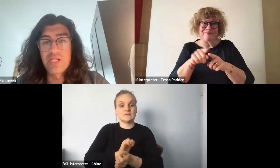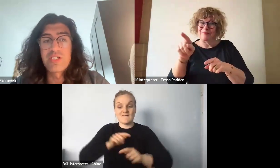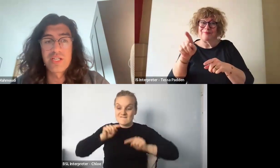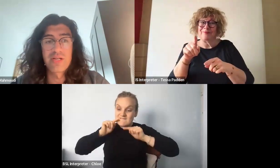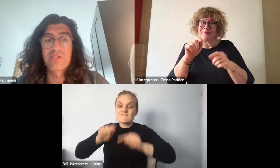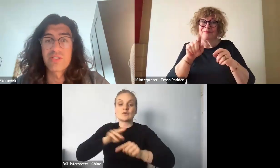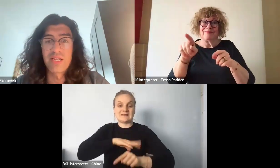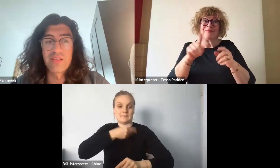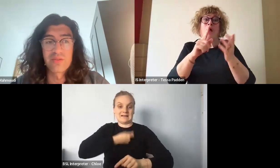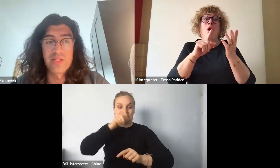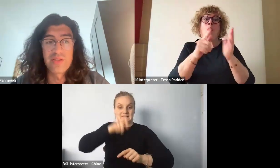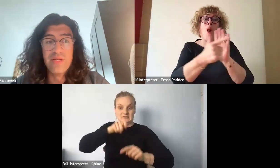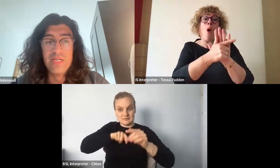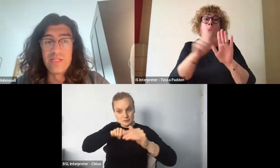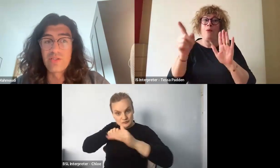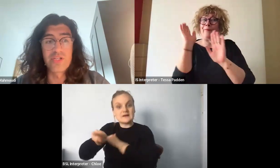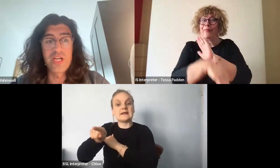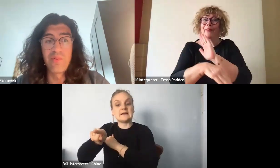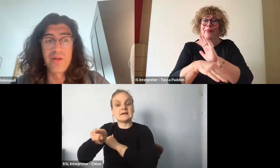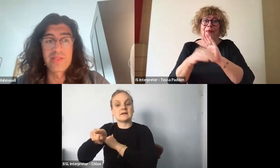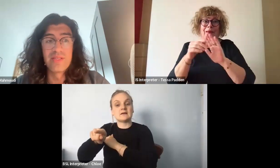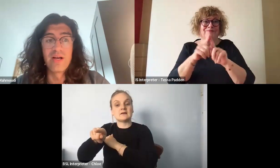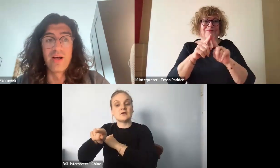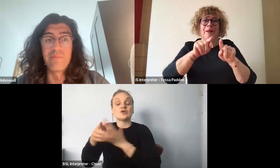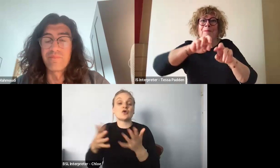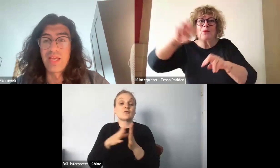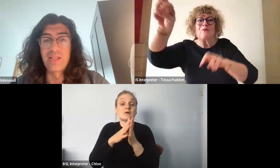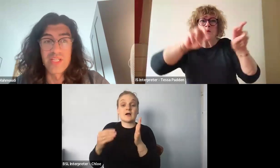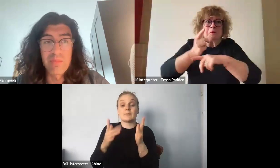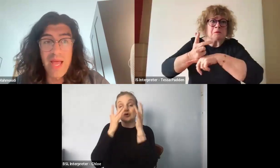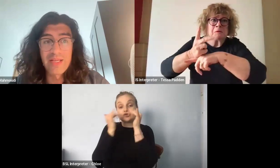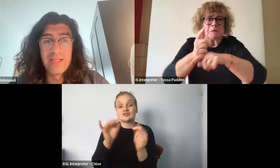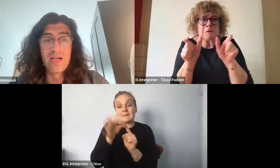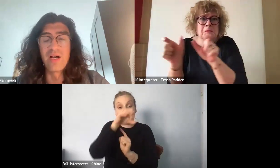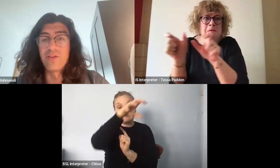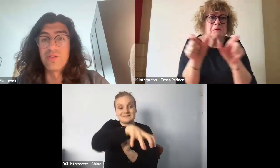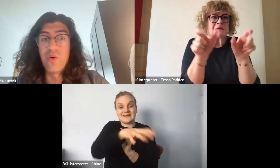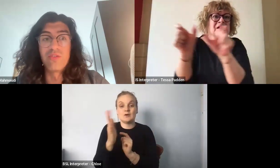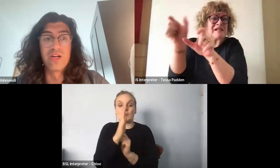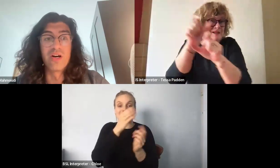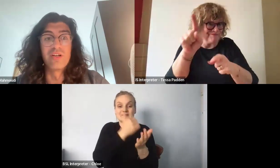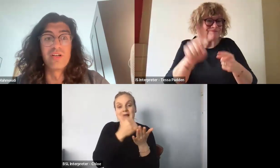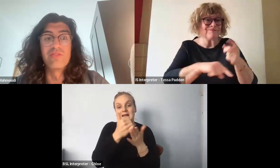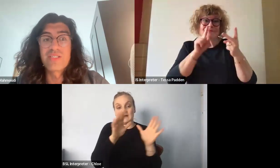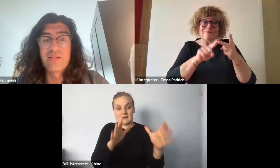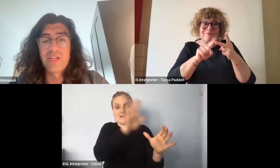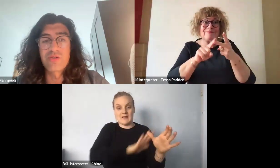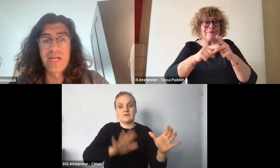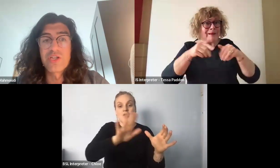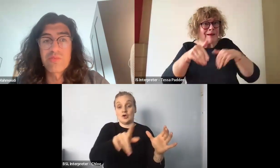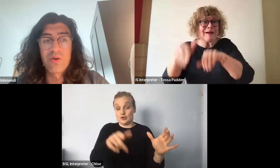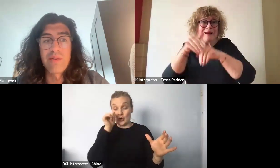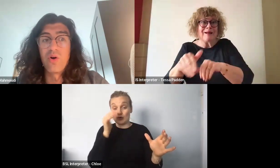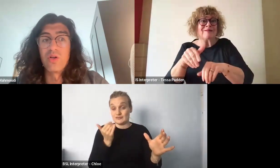of strategic interest to Israeli authorities. So in checkpoints in the West Bank, you'll know of a recent